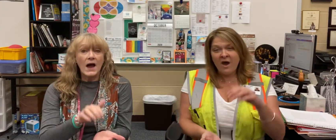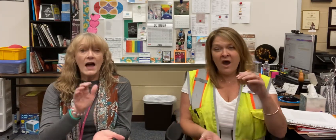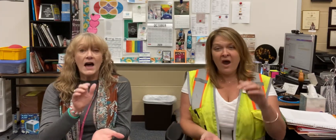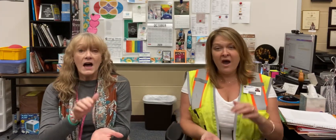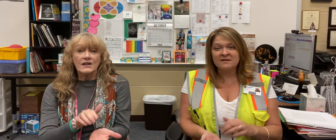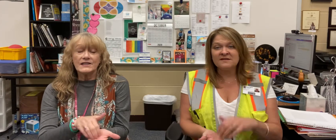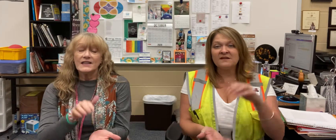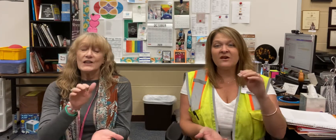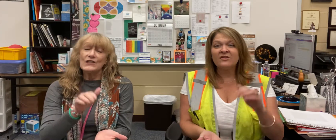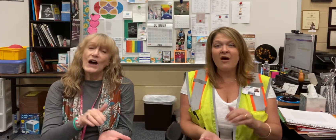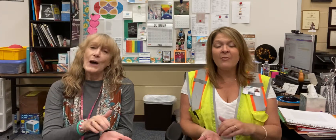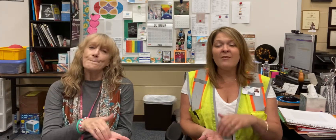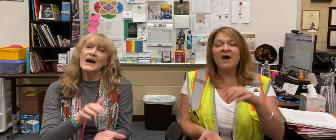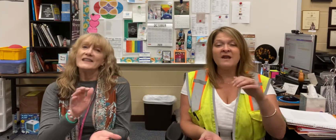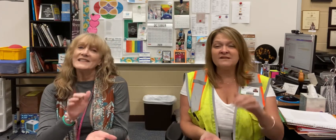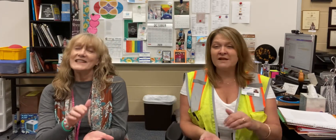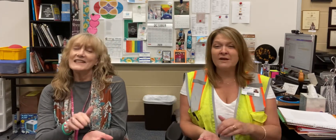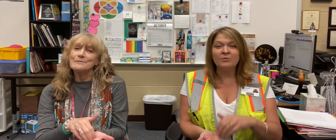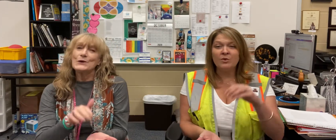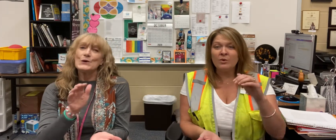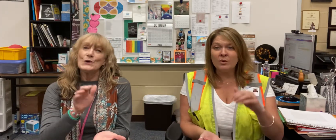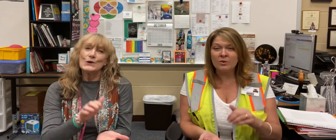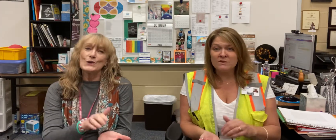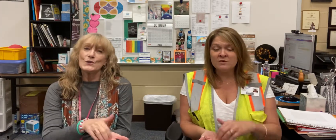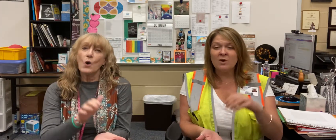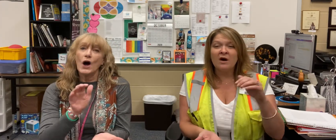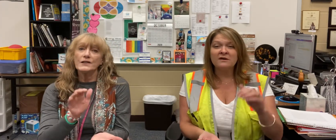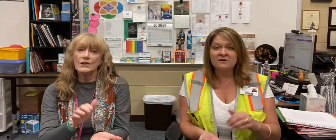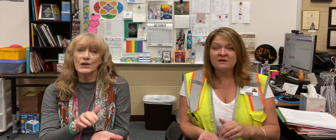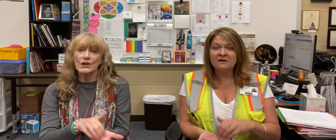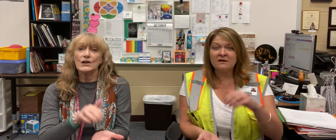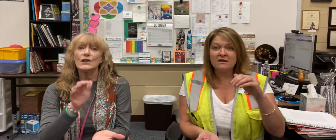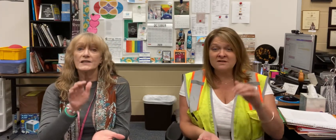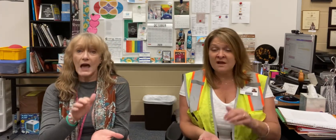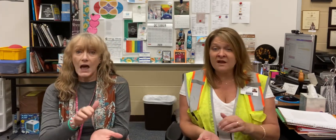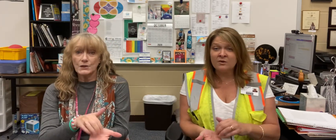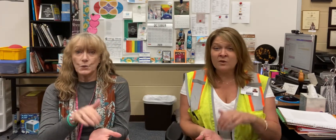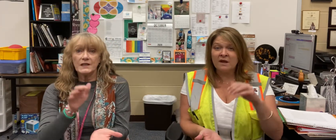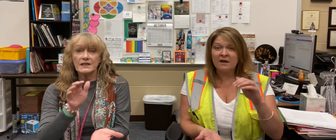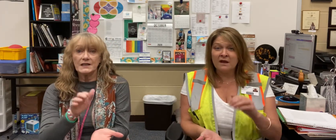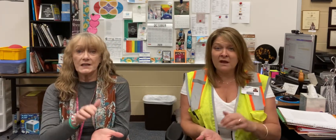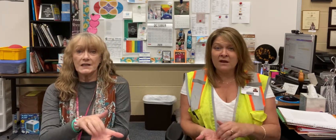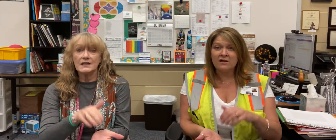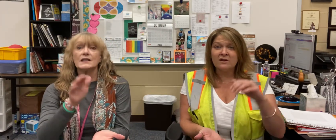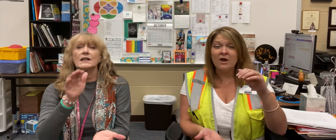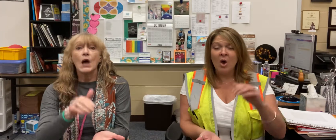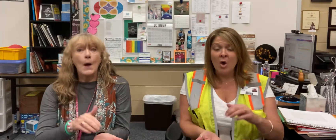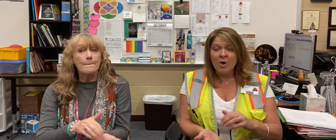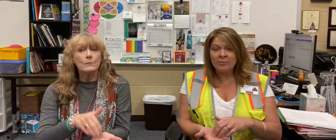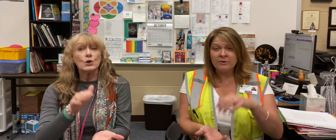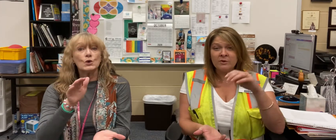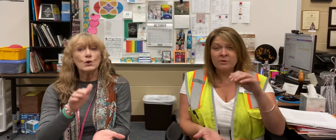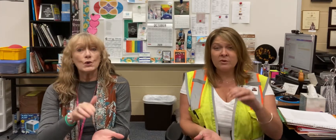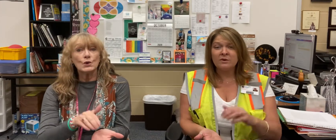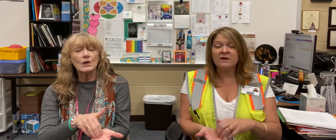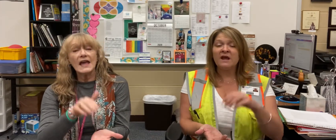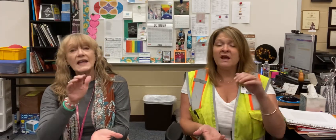where still the mighty moose wanders at will. Blue lake